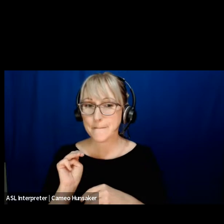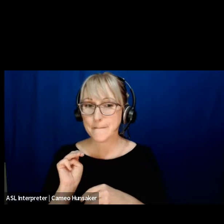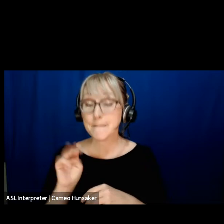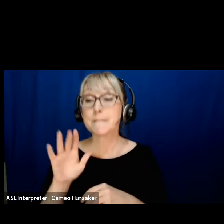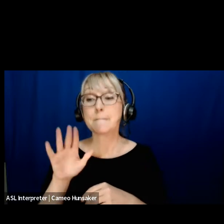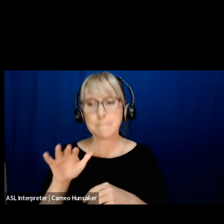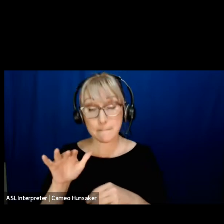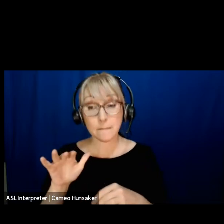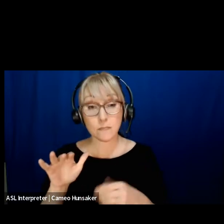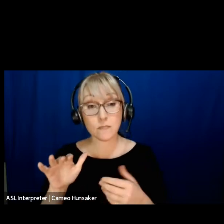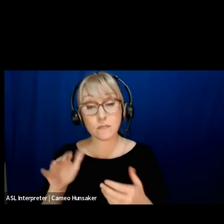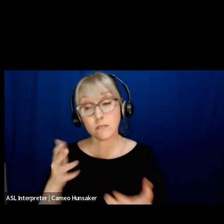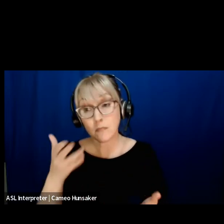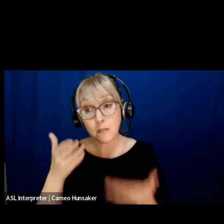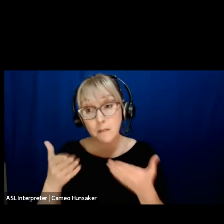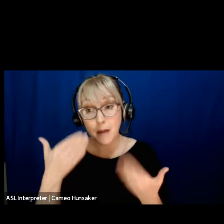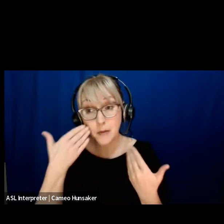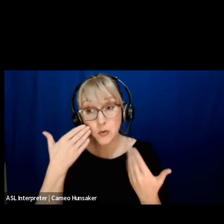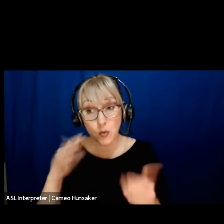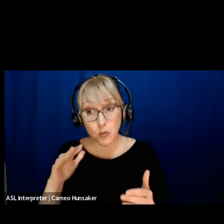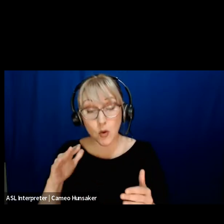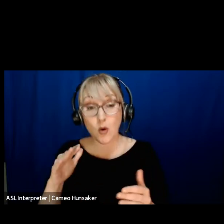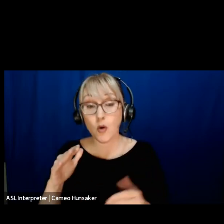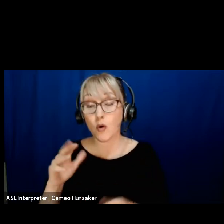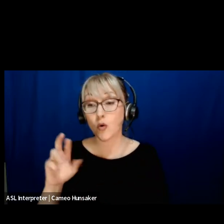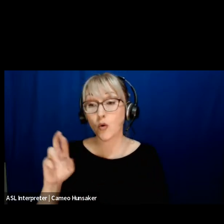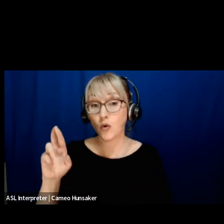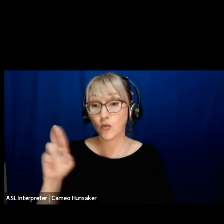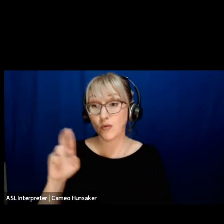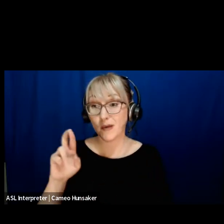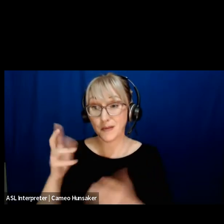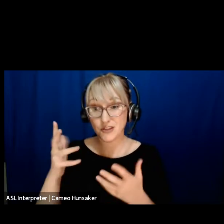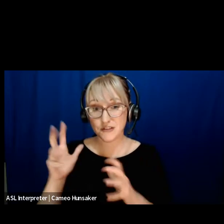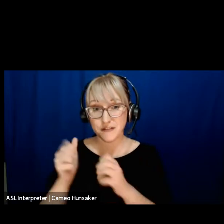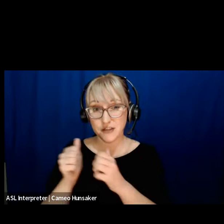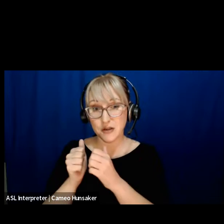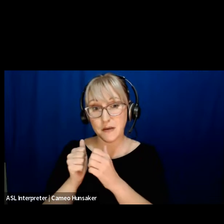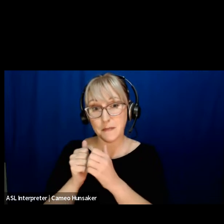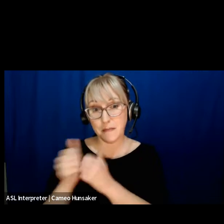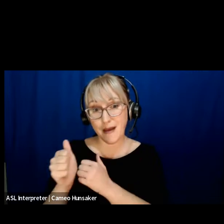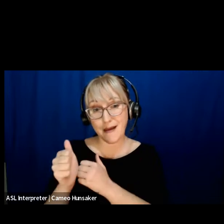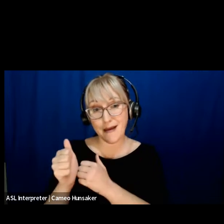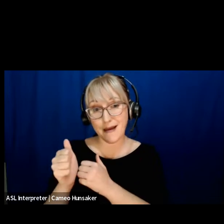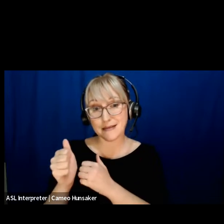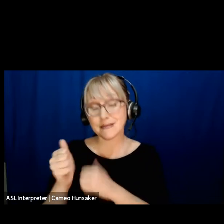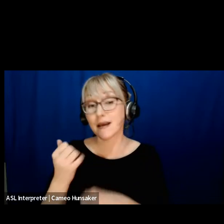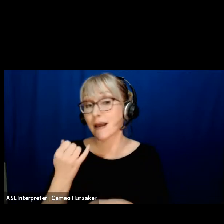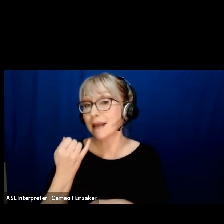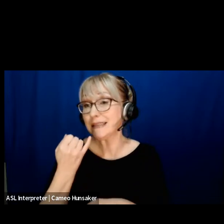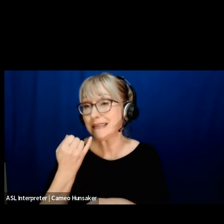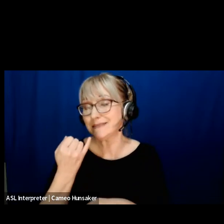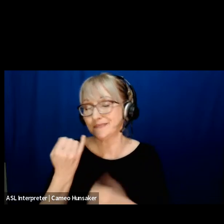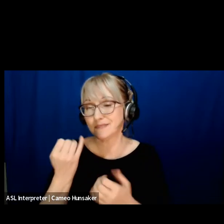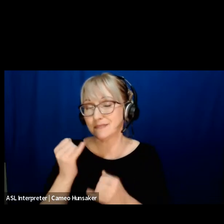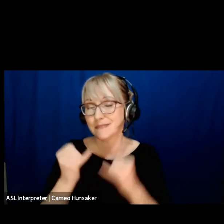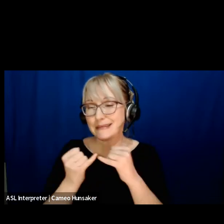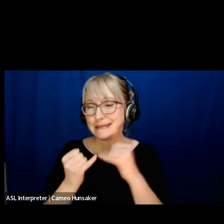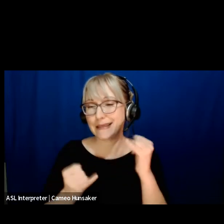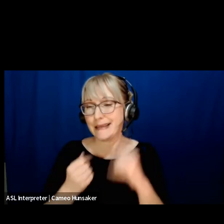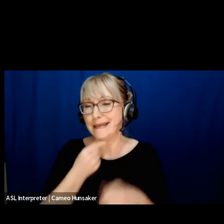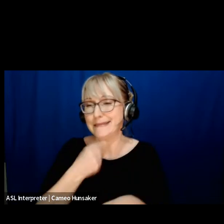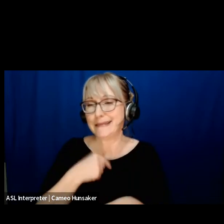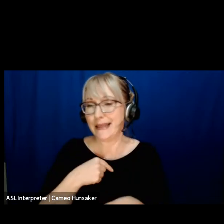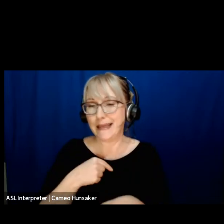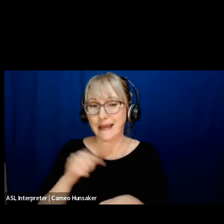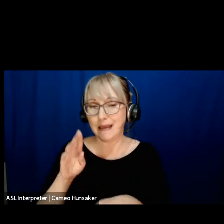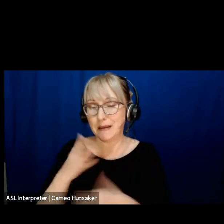As you know, you may not know, the Republicans passed a skinny budget and